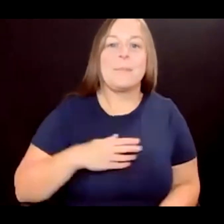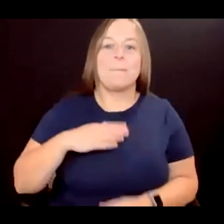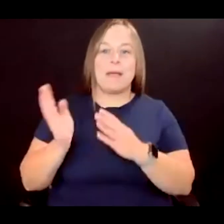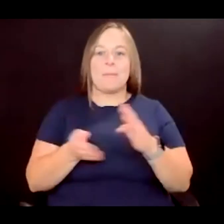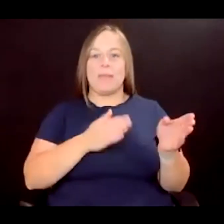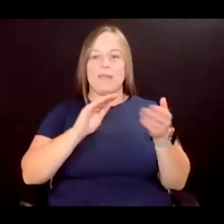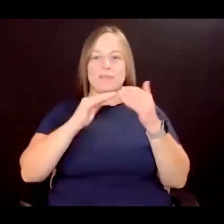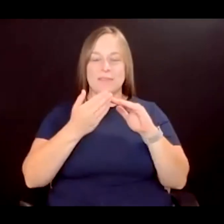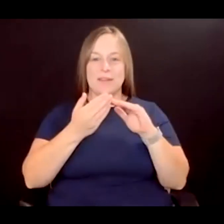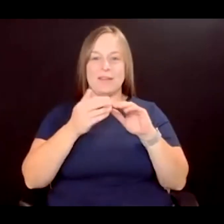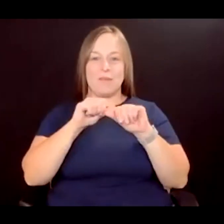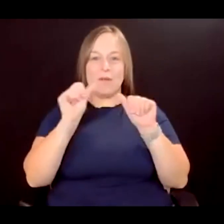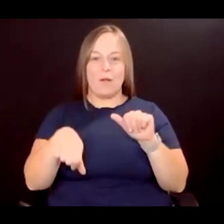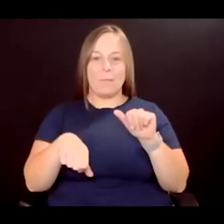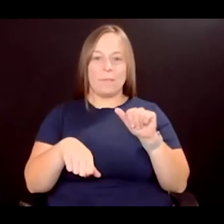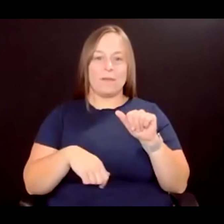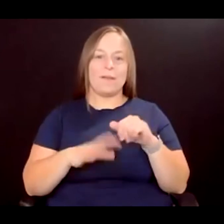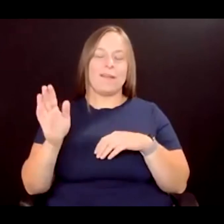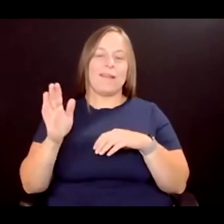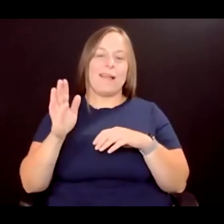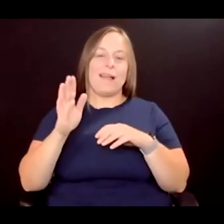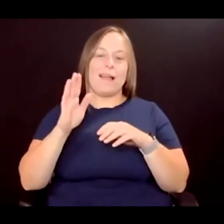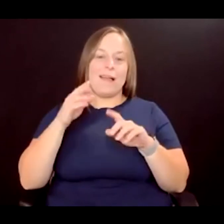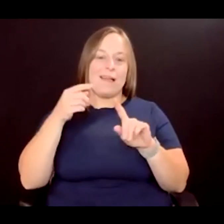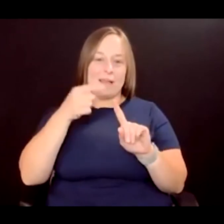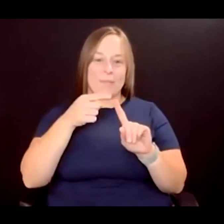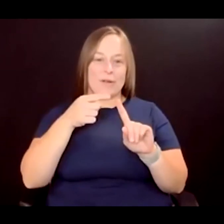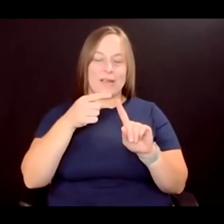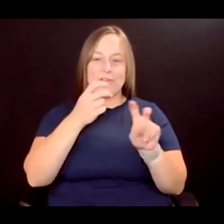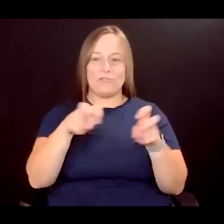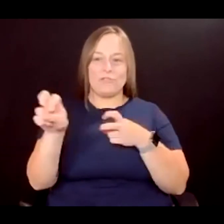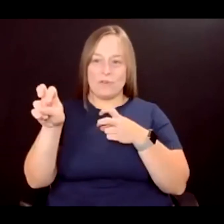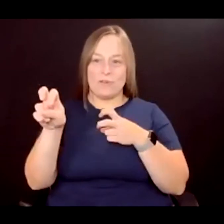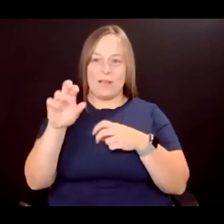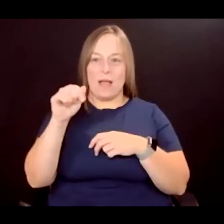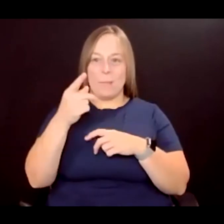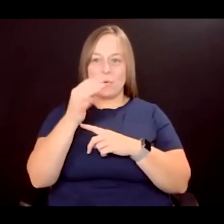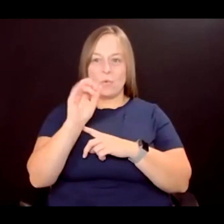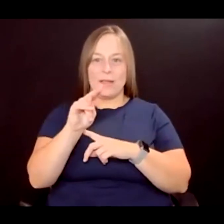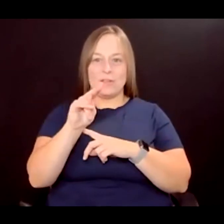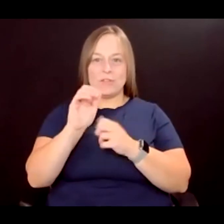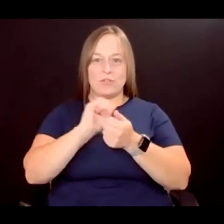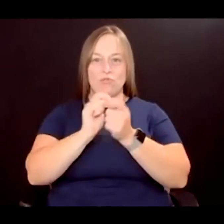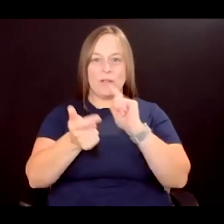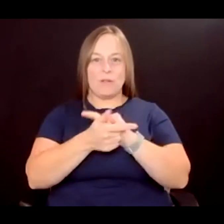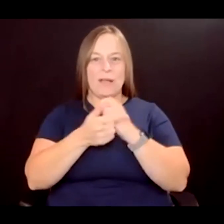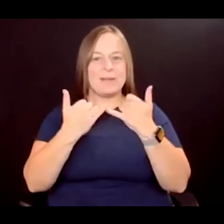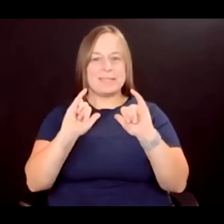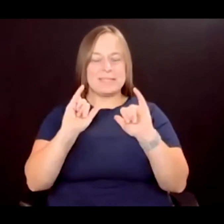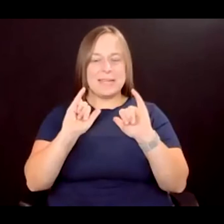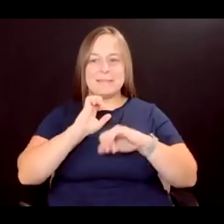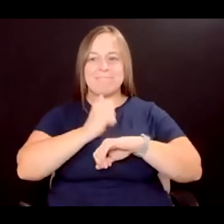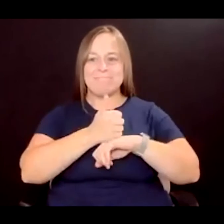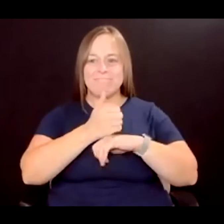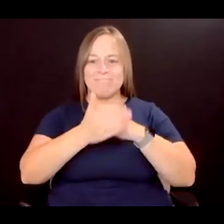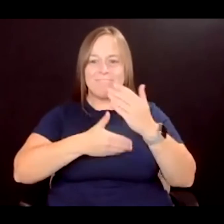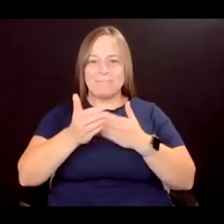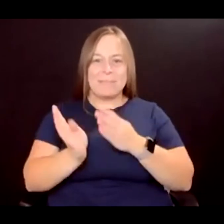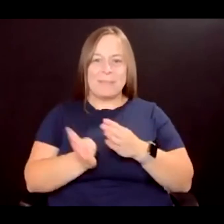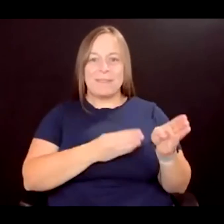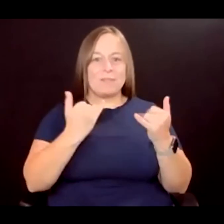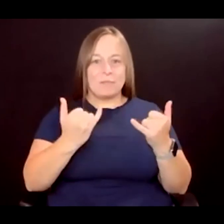not let anyone do that to another human being. Everyone matters, and everyone's